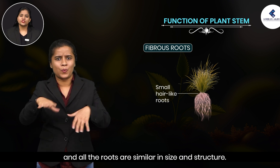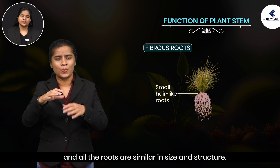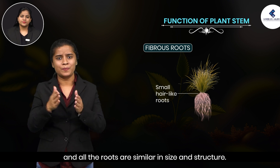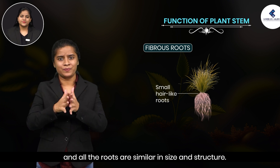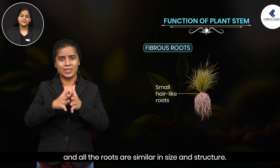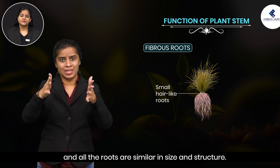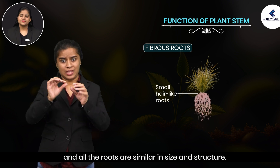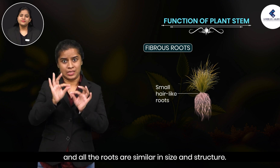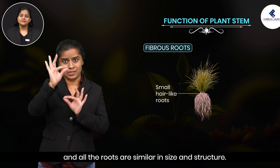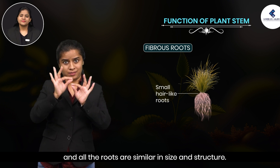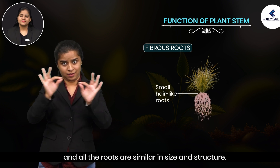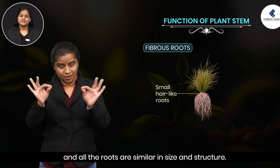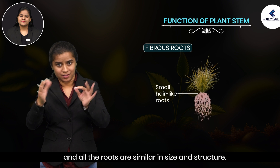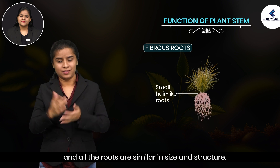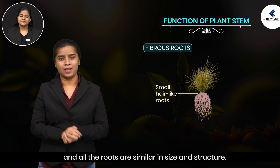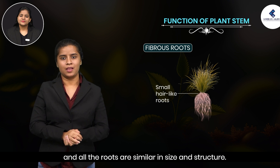and structure.